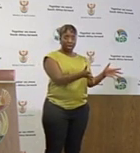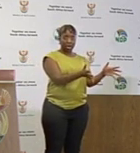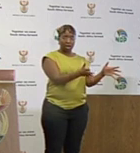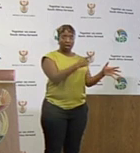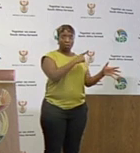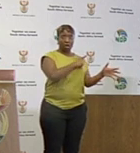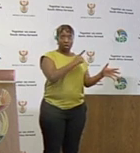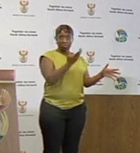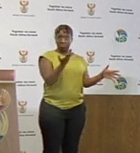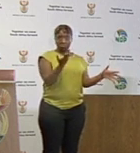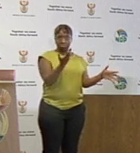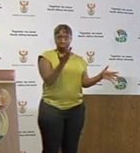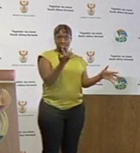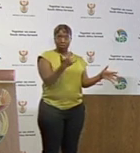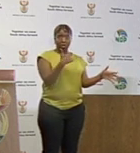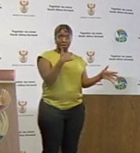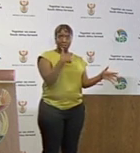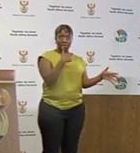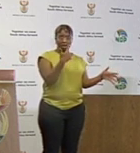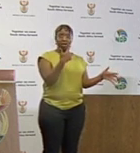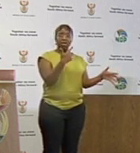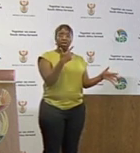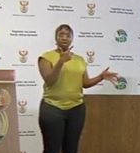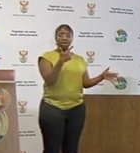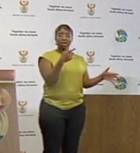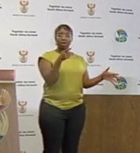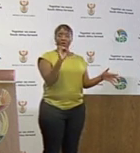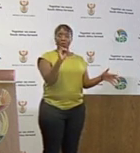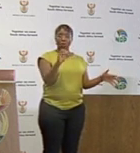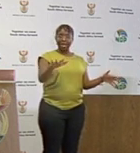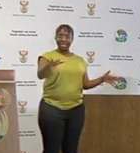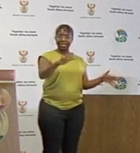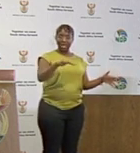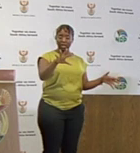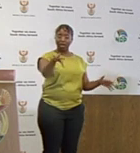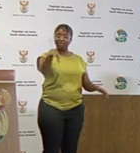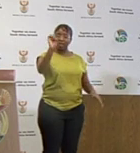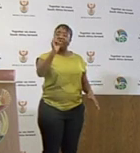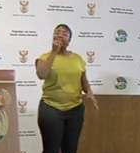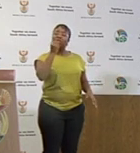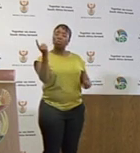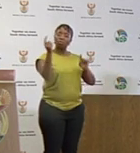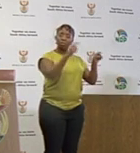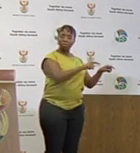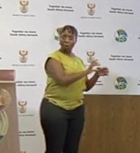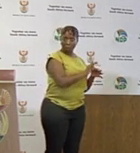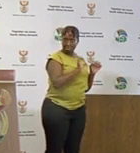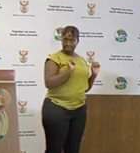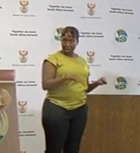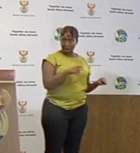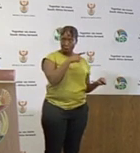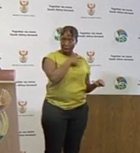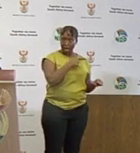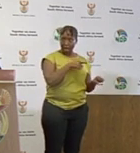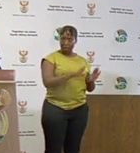the family might be going out to receive a food parcel for the learners who are at home. Is there a position taken on the provision